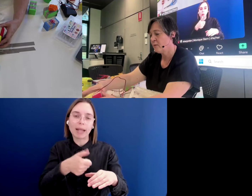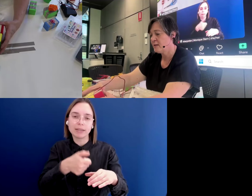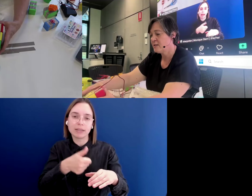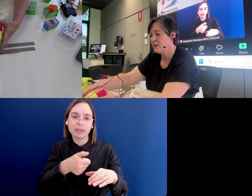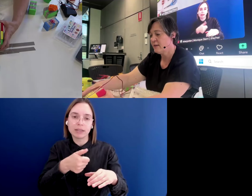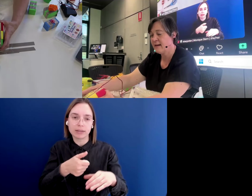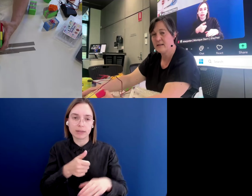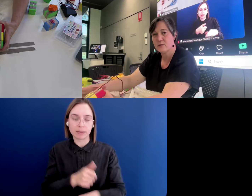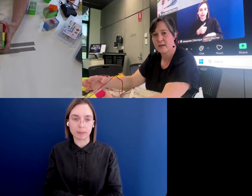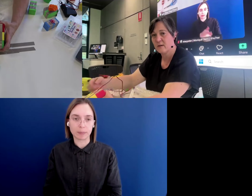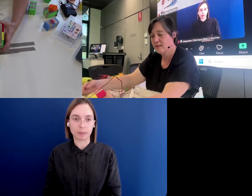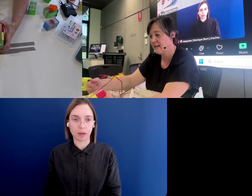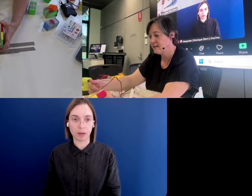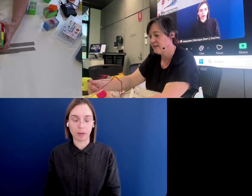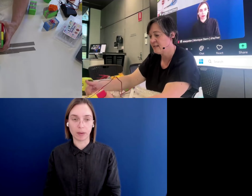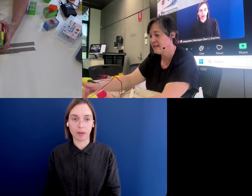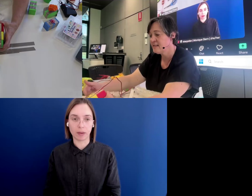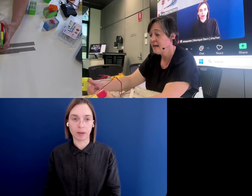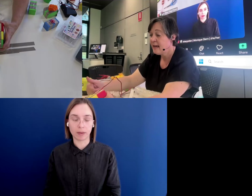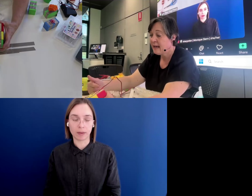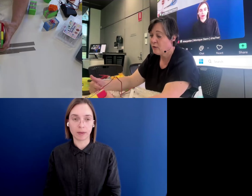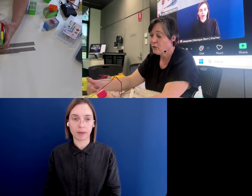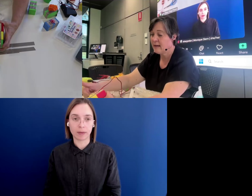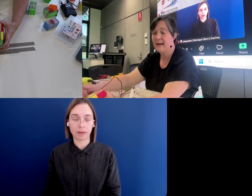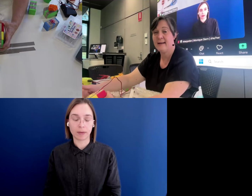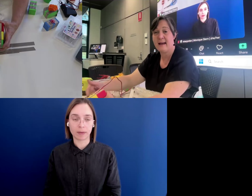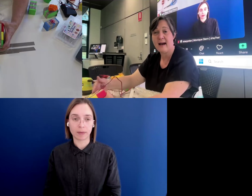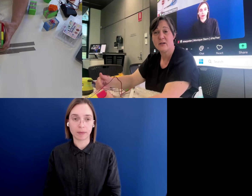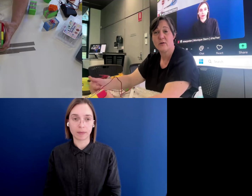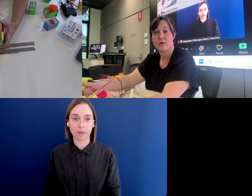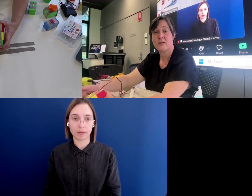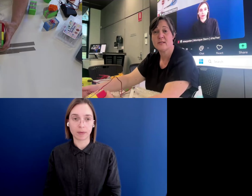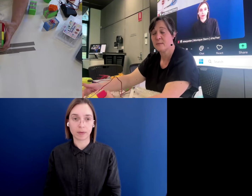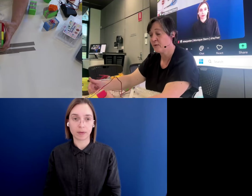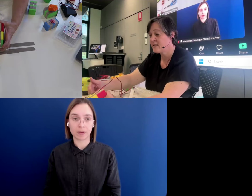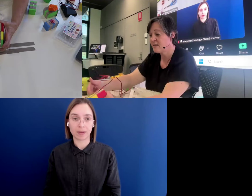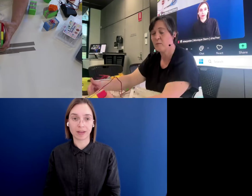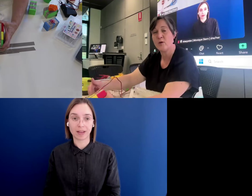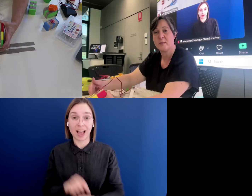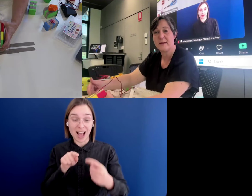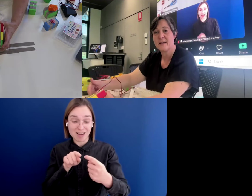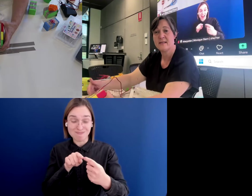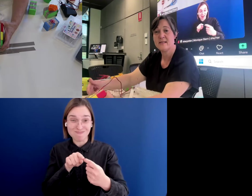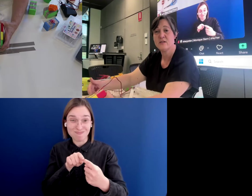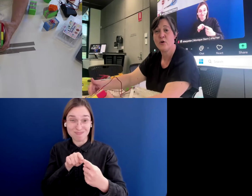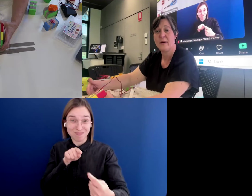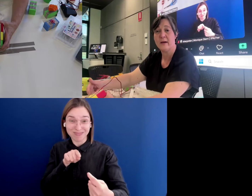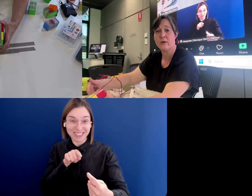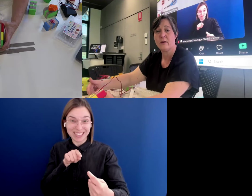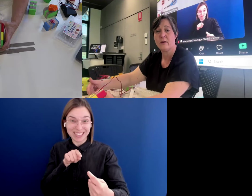So if we wanted to turn that into a conductivity test, look, it can't go across the bridge at the moment because there's no way